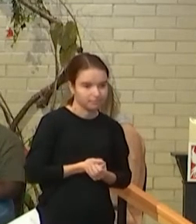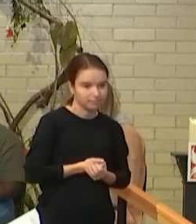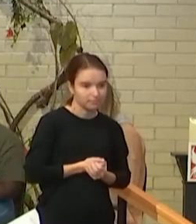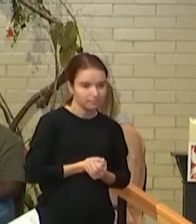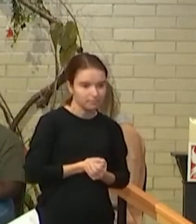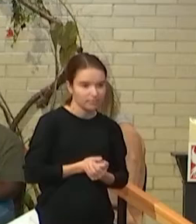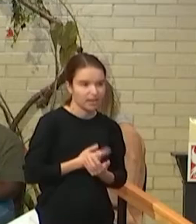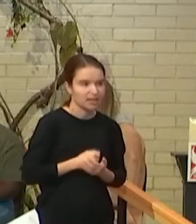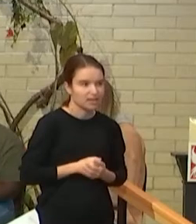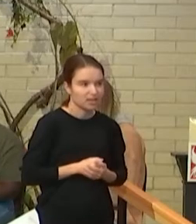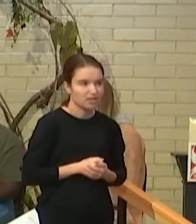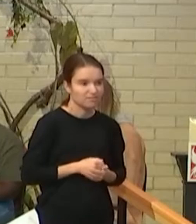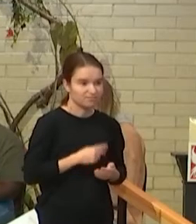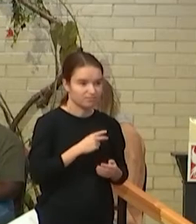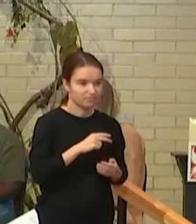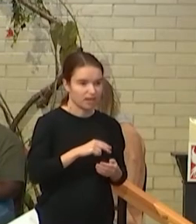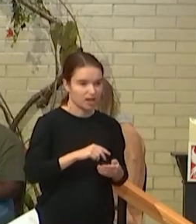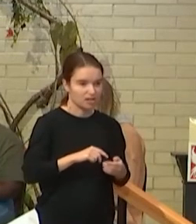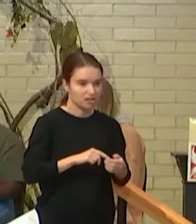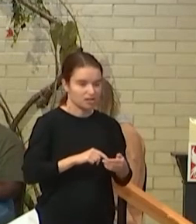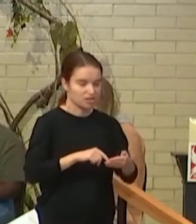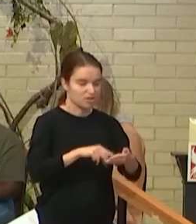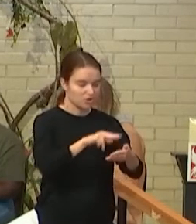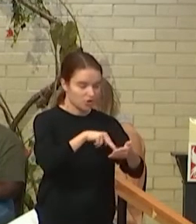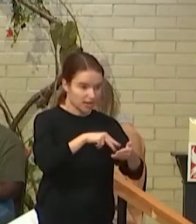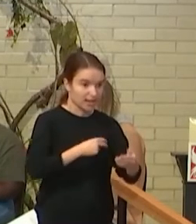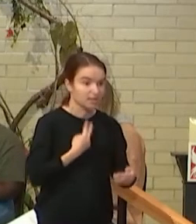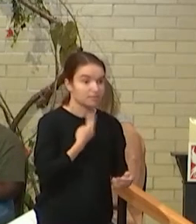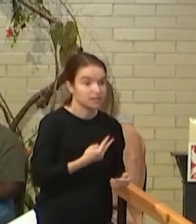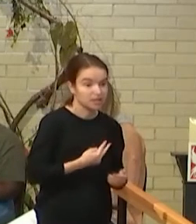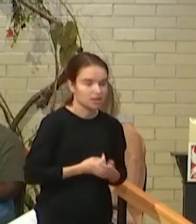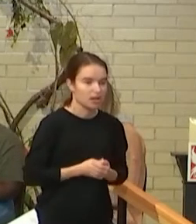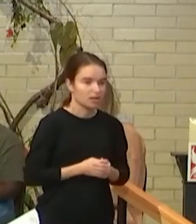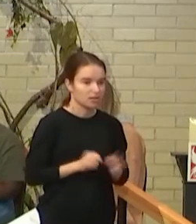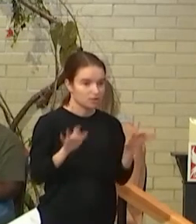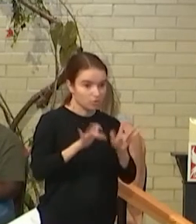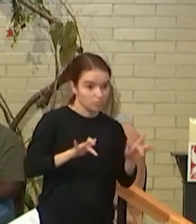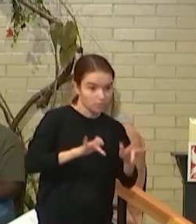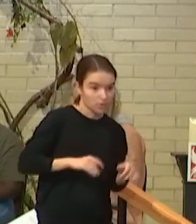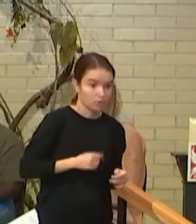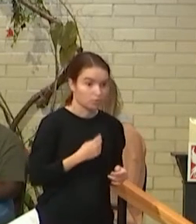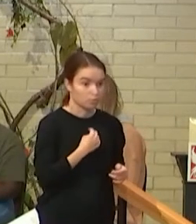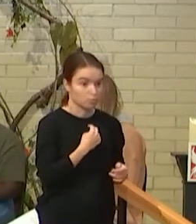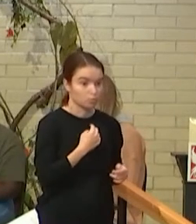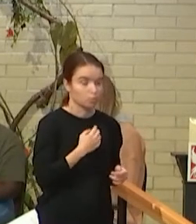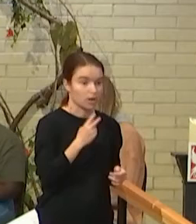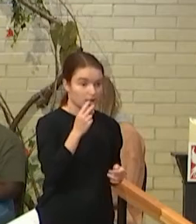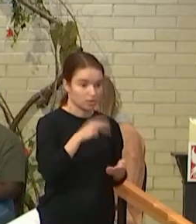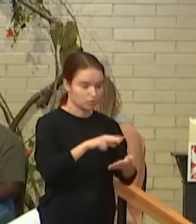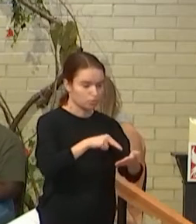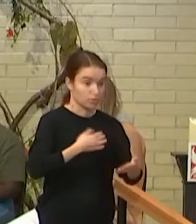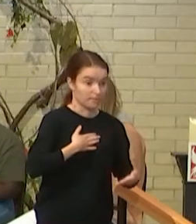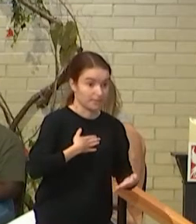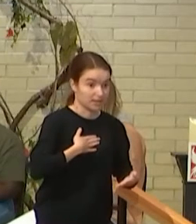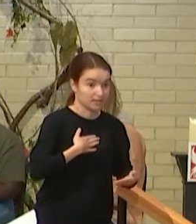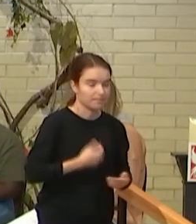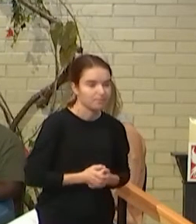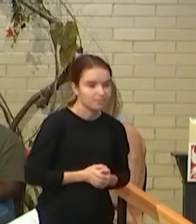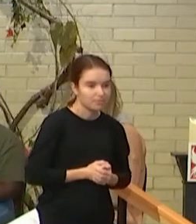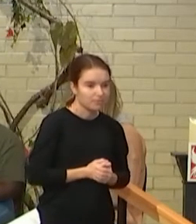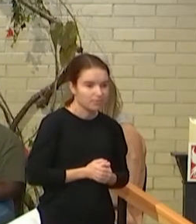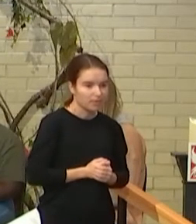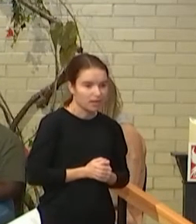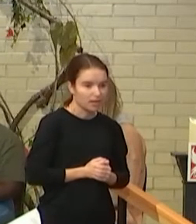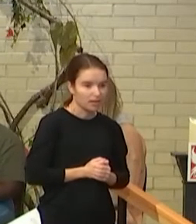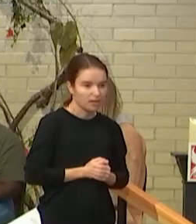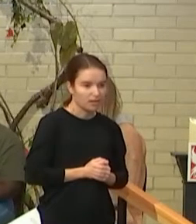think, text-to-speech, or yeah, something like that, where a computer reads to me when I'm reading a question, because sometimes I forget what I was